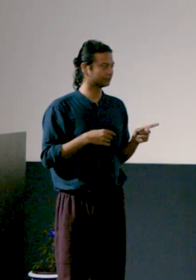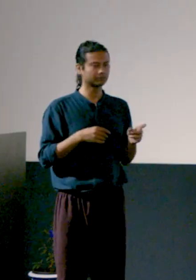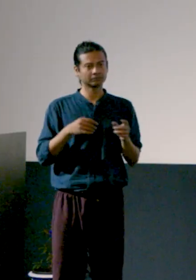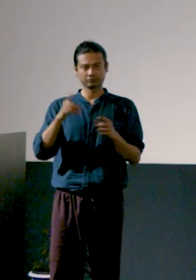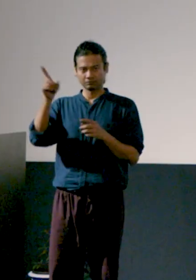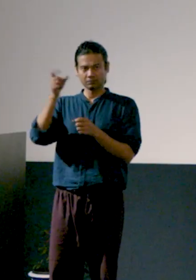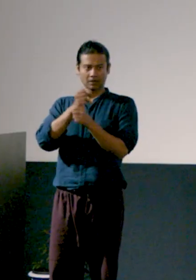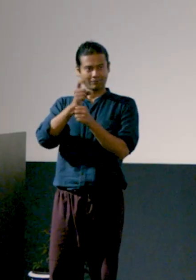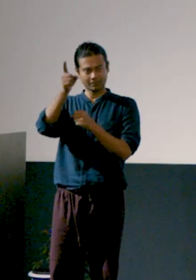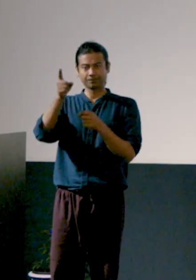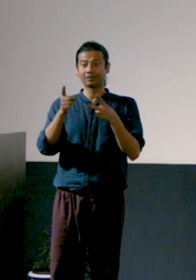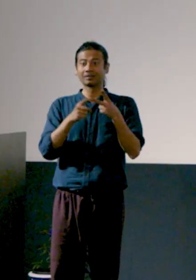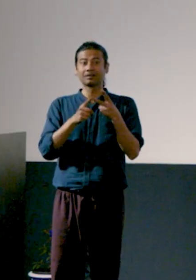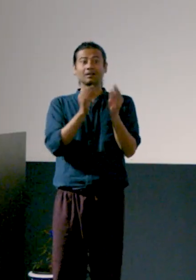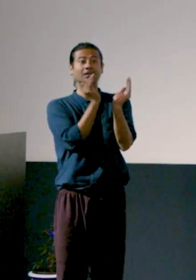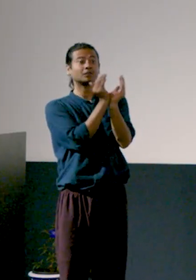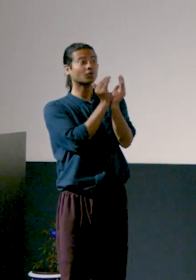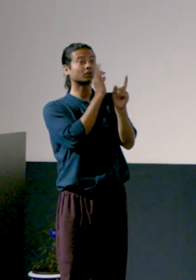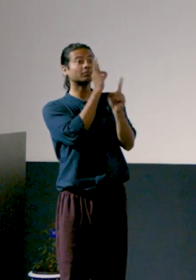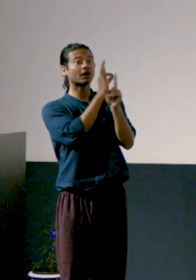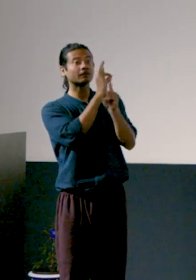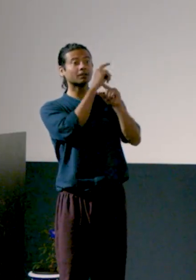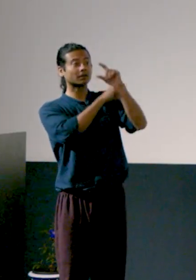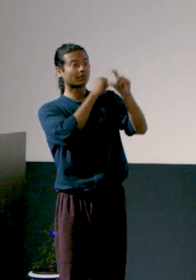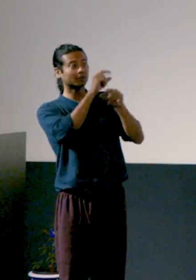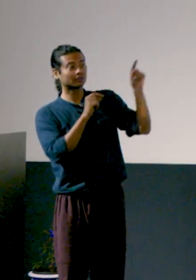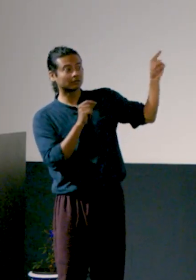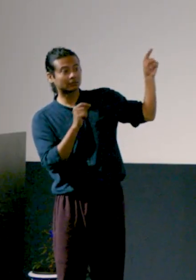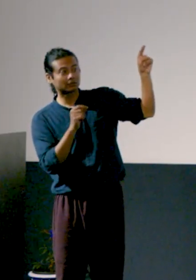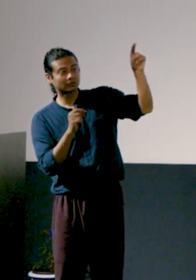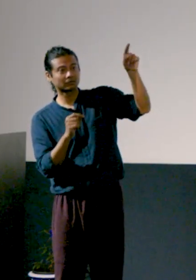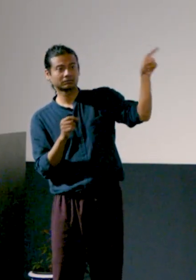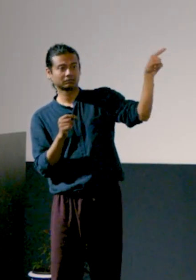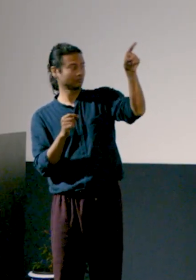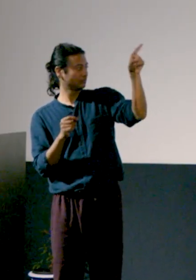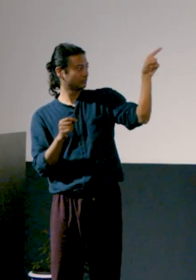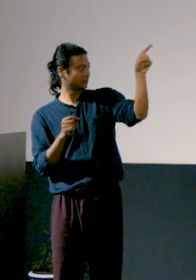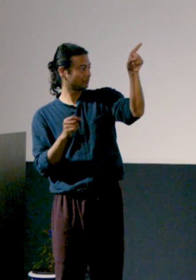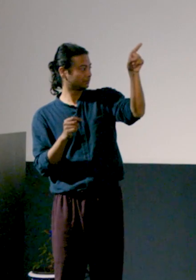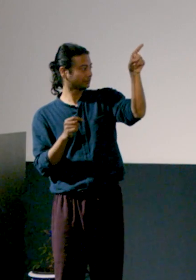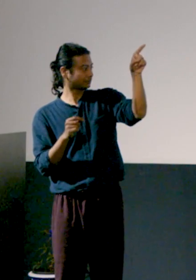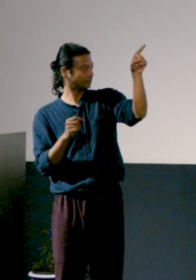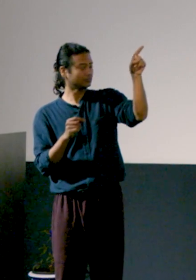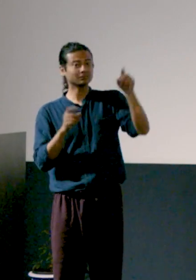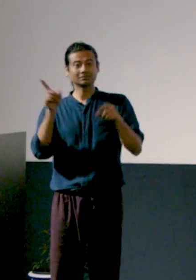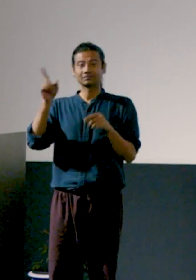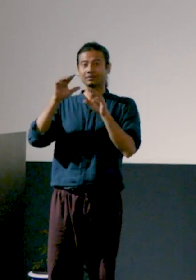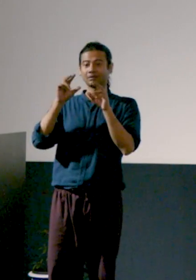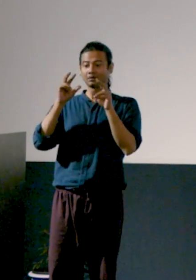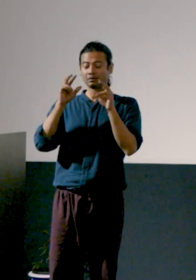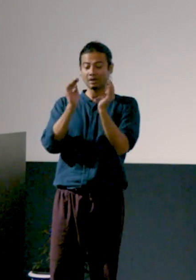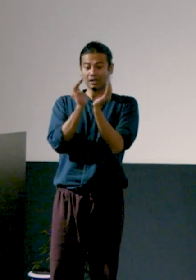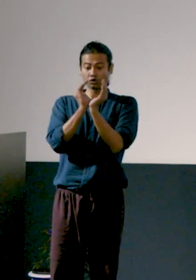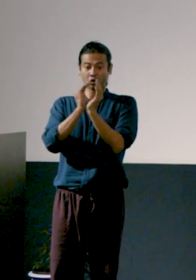is concerned, this particular scheme, which was mandated by IRDA